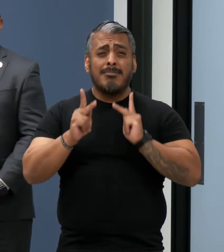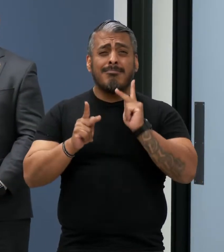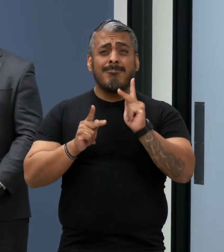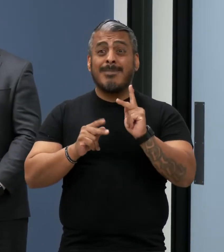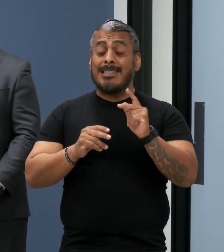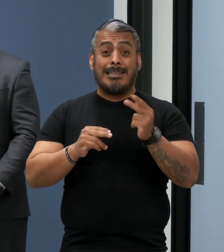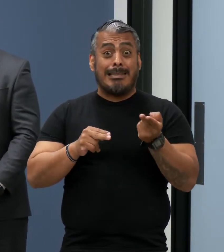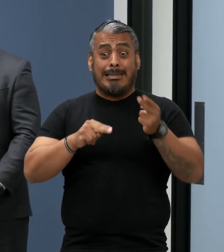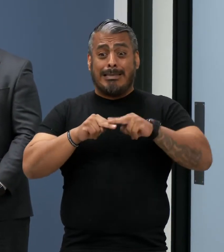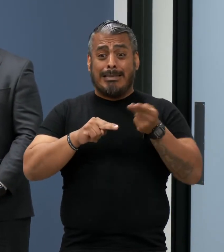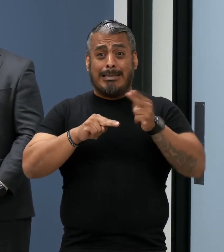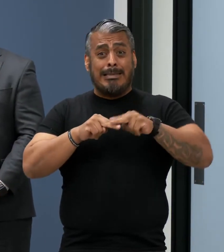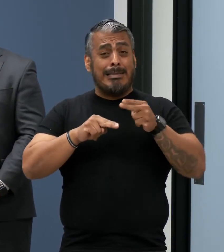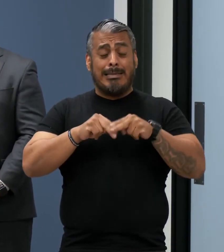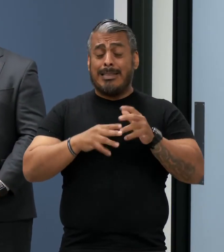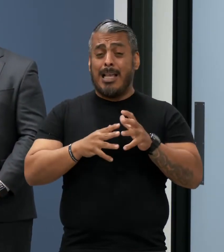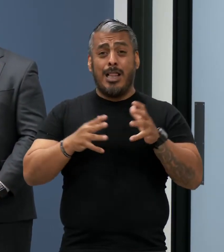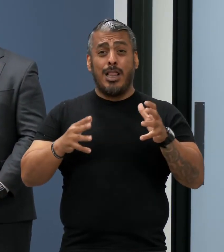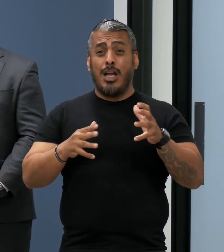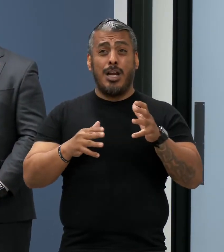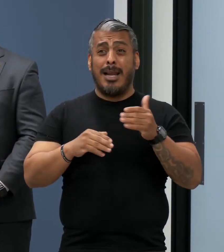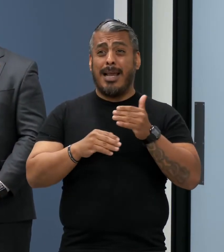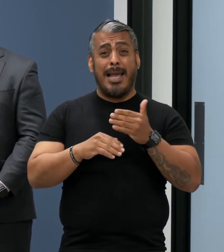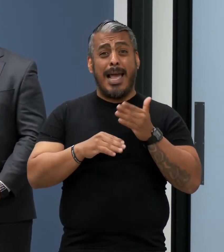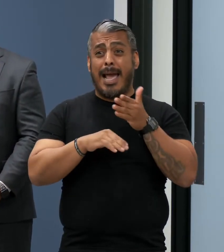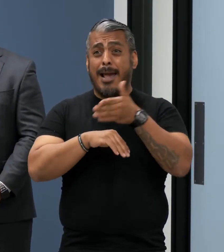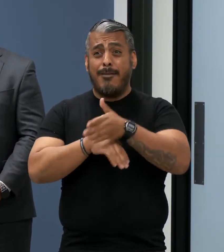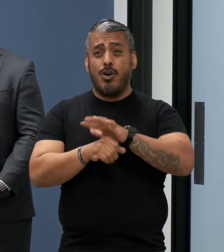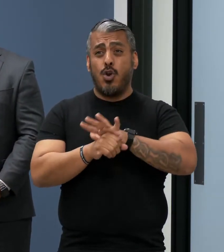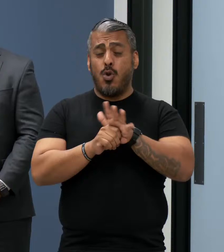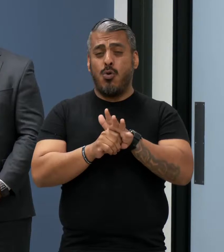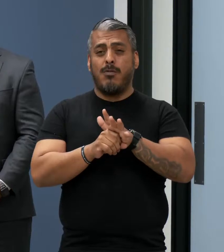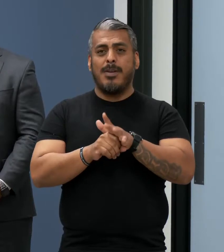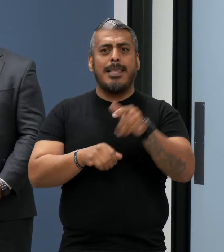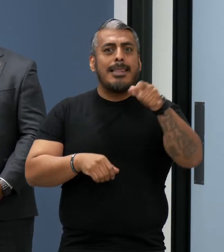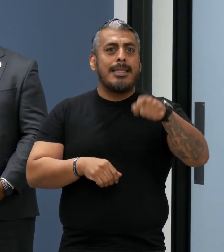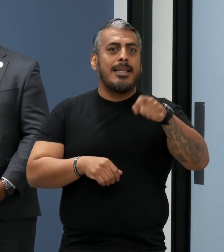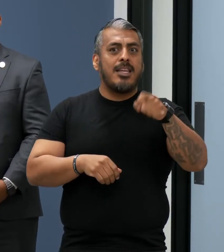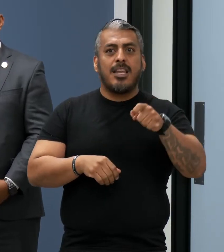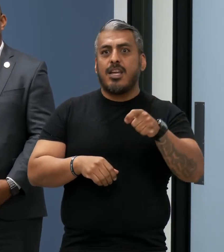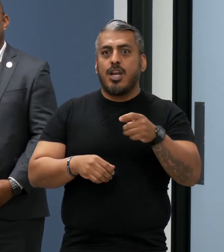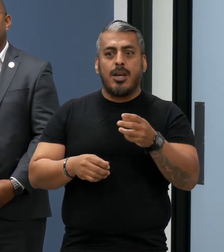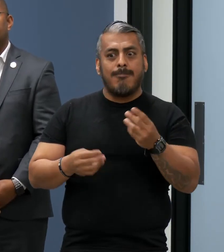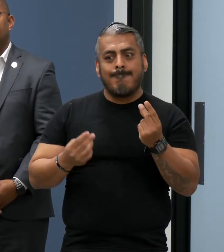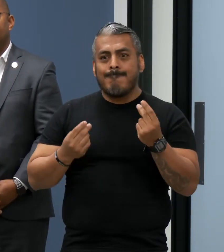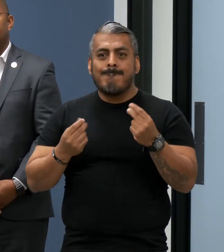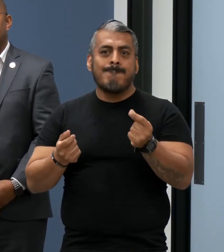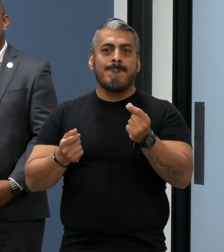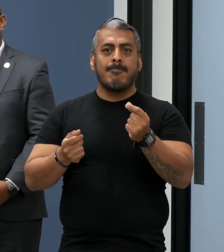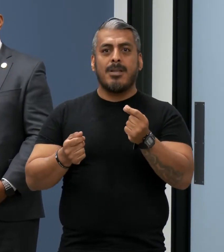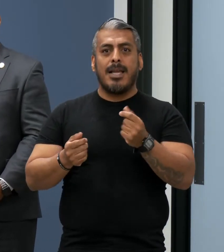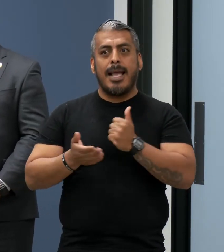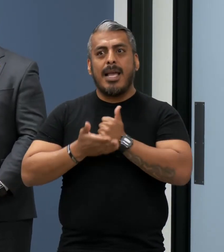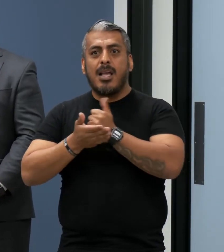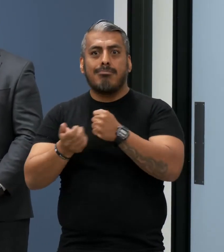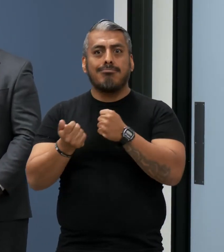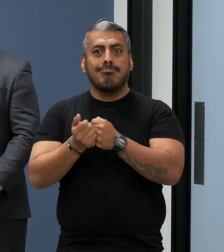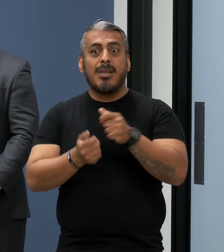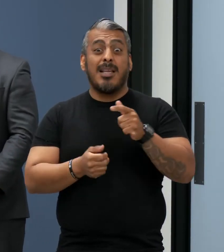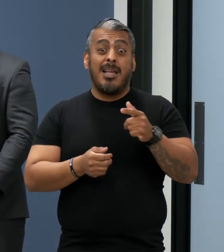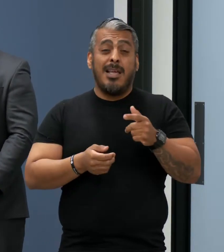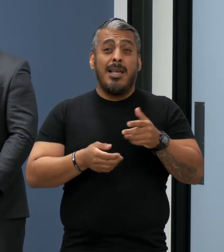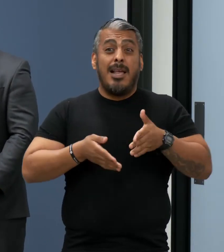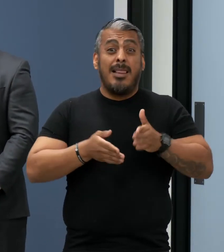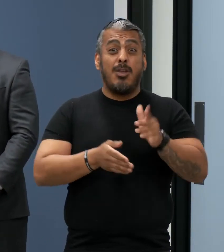jumped significantly following the COVID-19 pandemic. The need for quick and robust action prompted the city to proclaim a